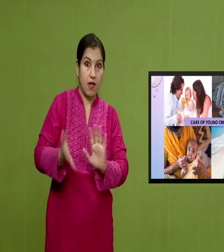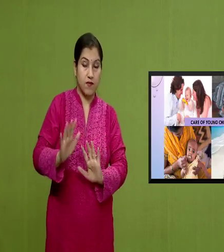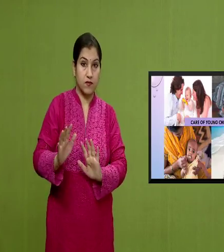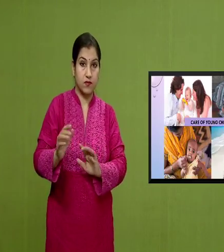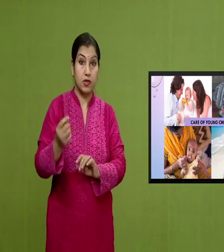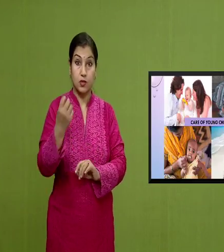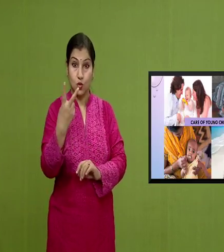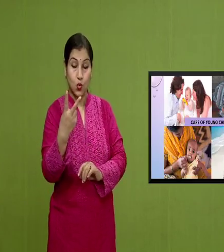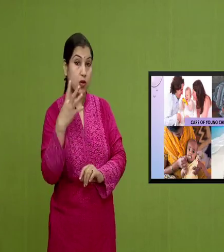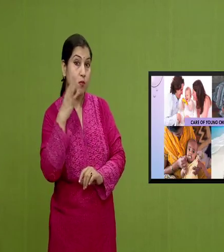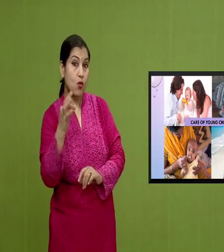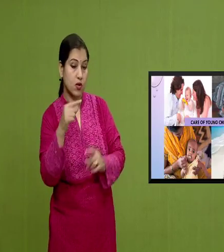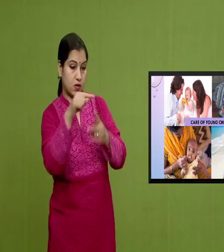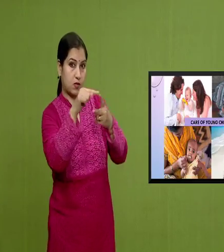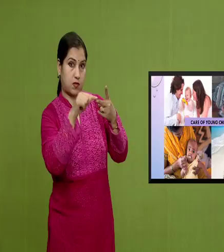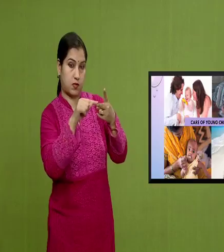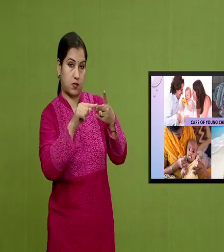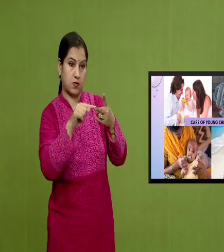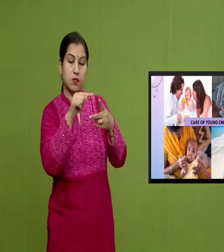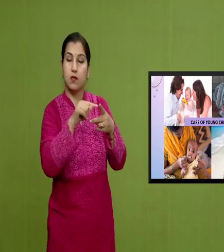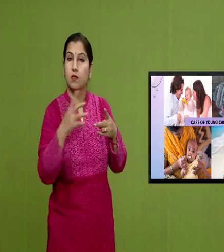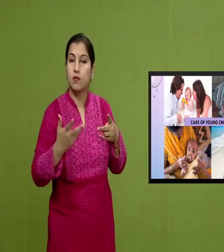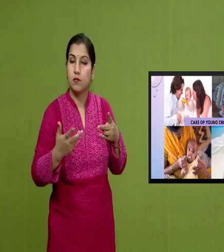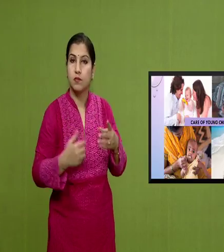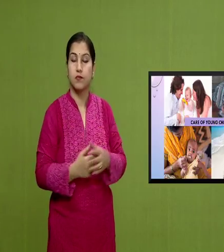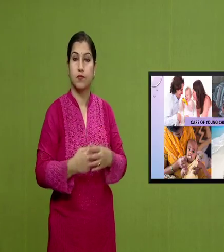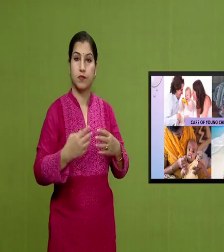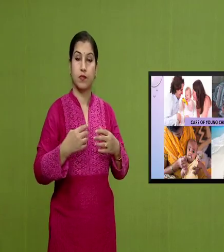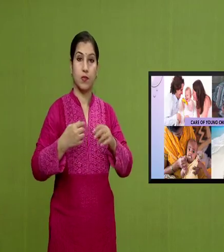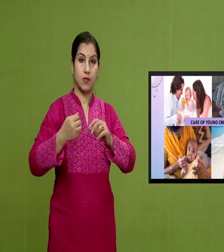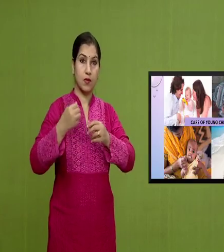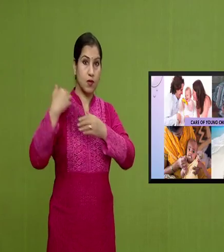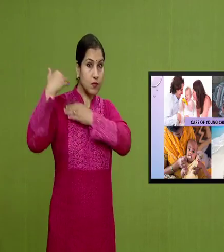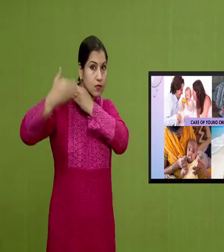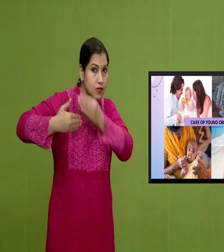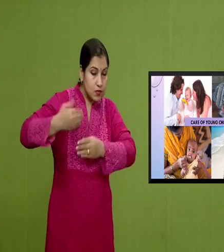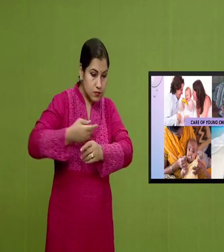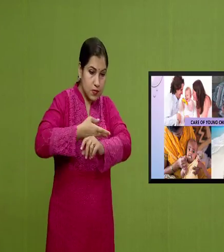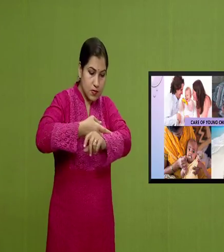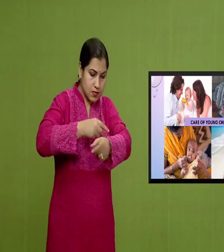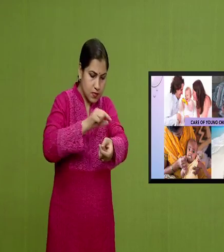main factors, that is, heredity and environment.